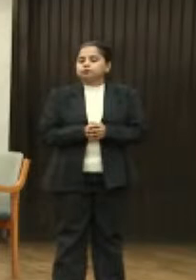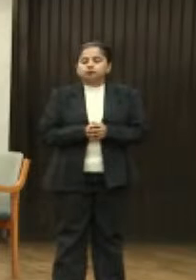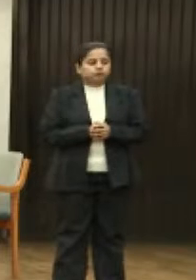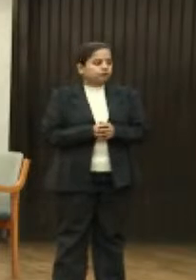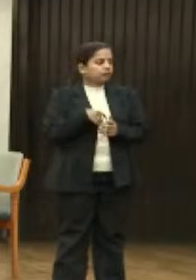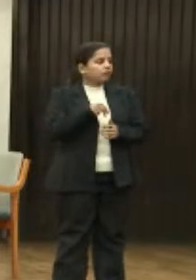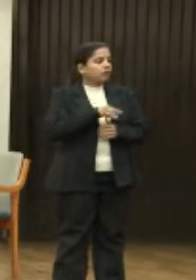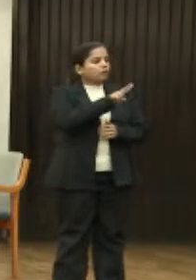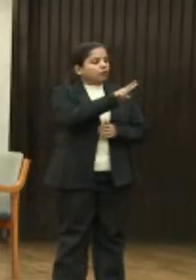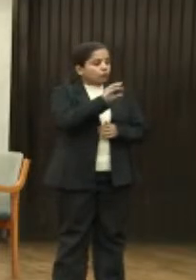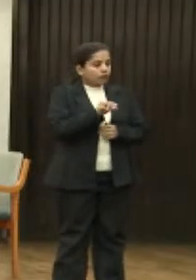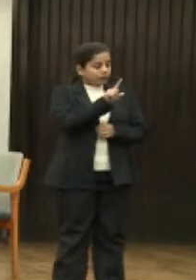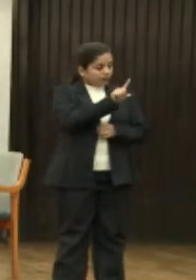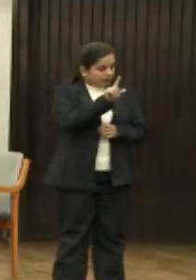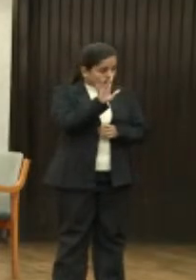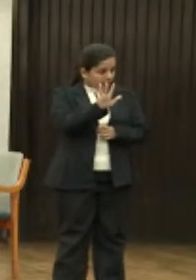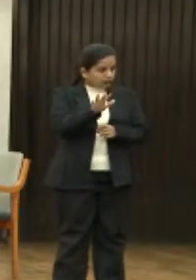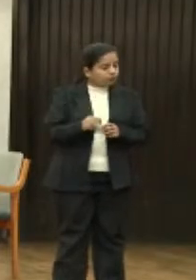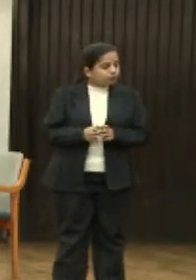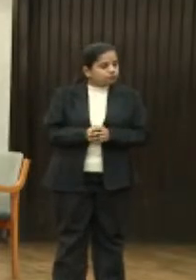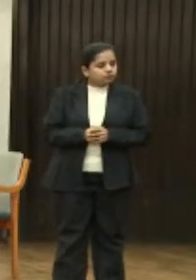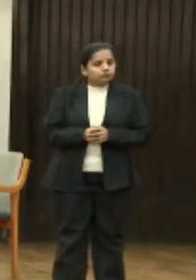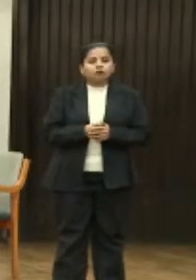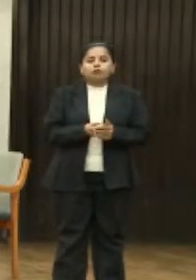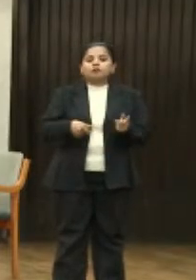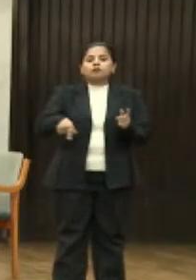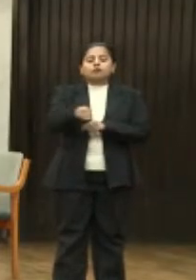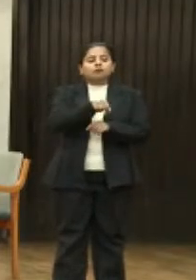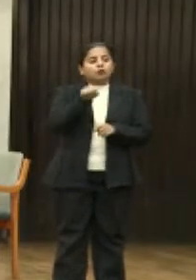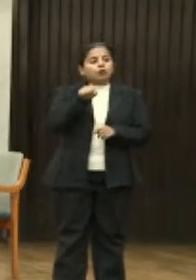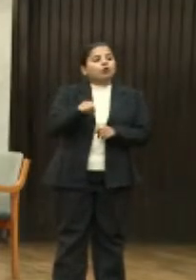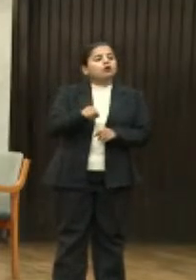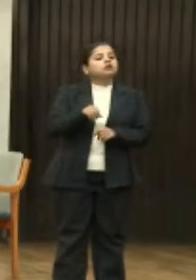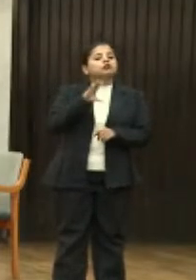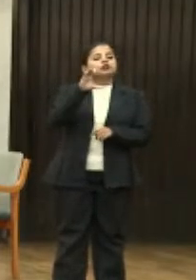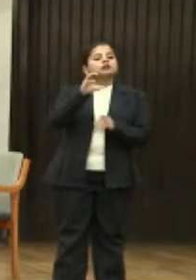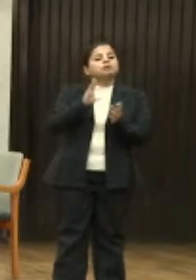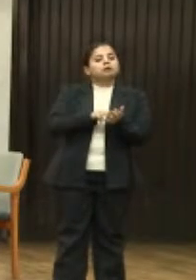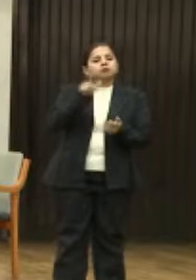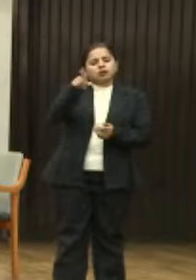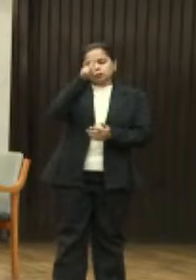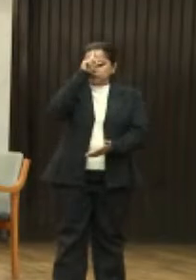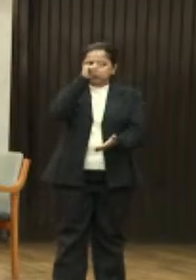in 2015, the then chief minister decided